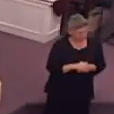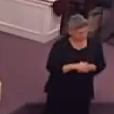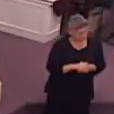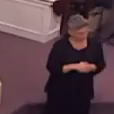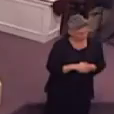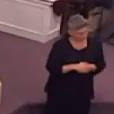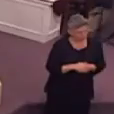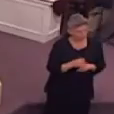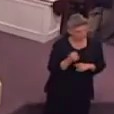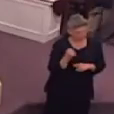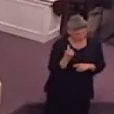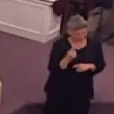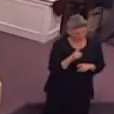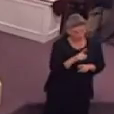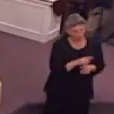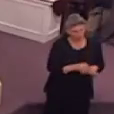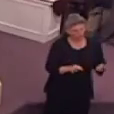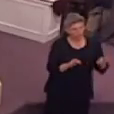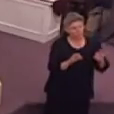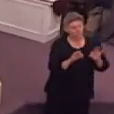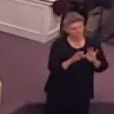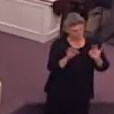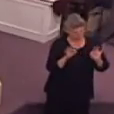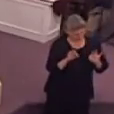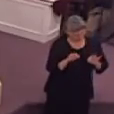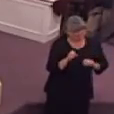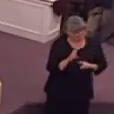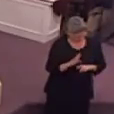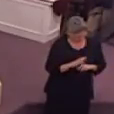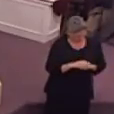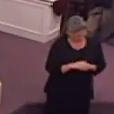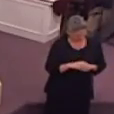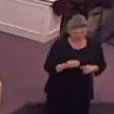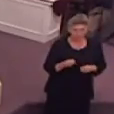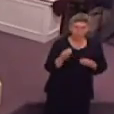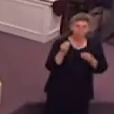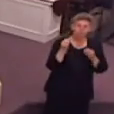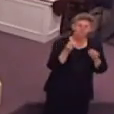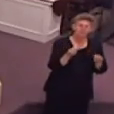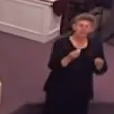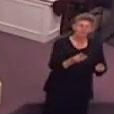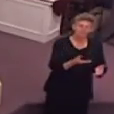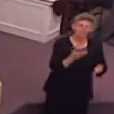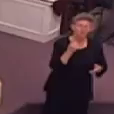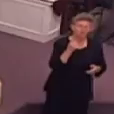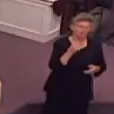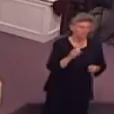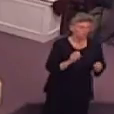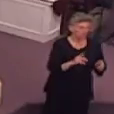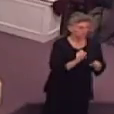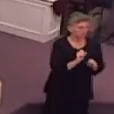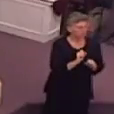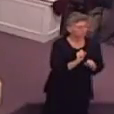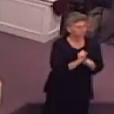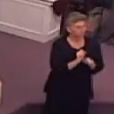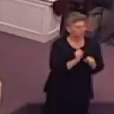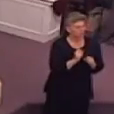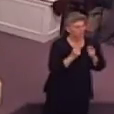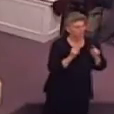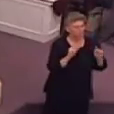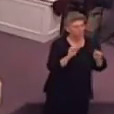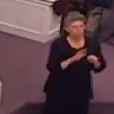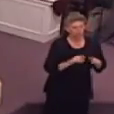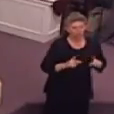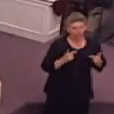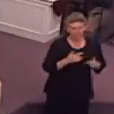So just understand that you're valuable to God. And give Him an opportunity to work in your life. Thank you.